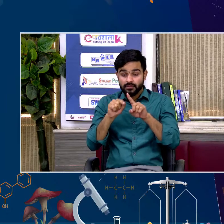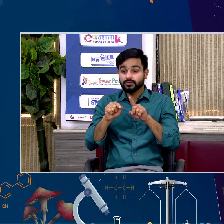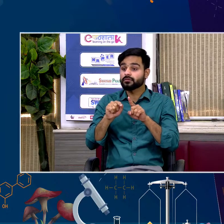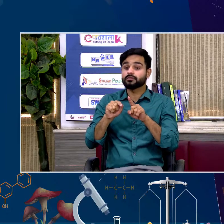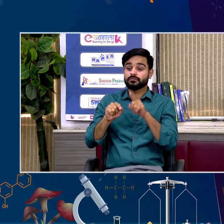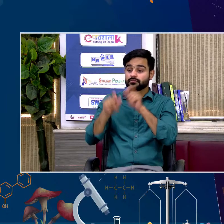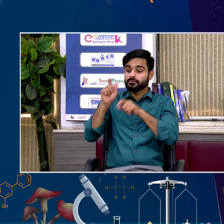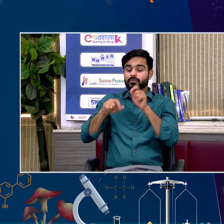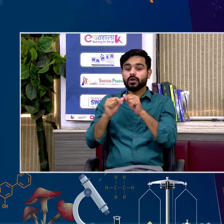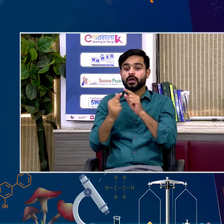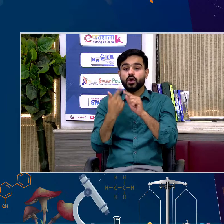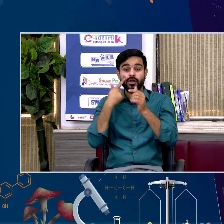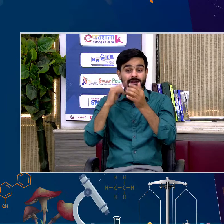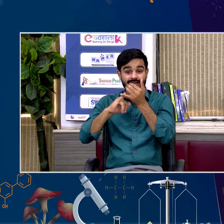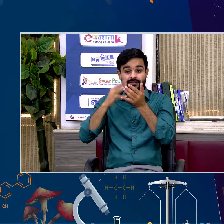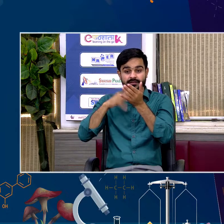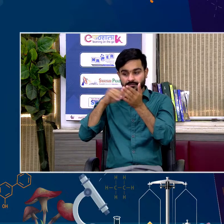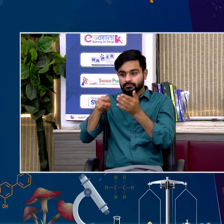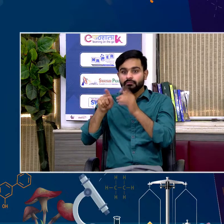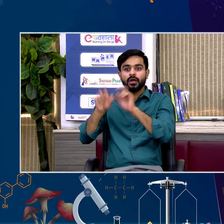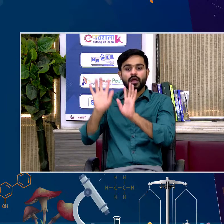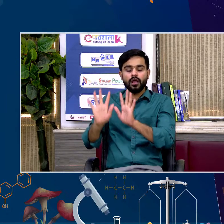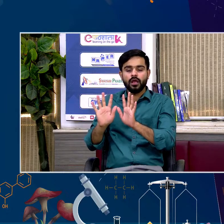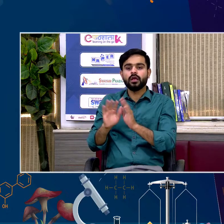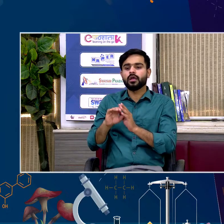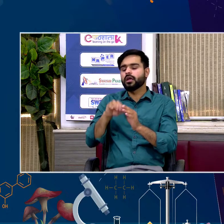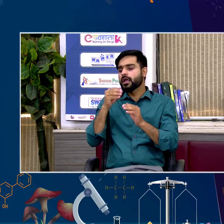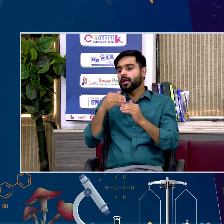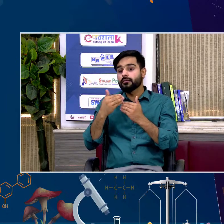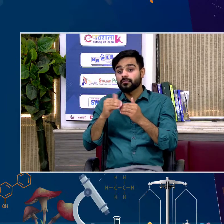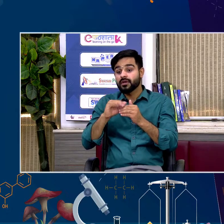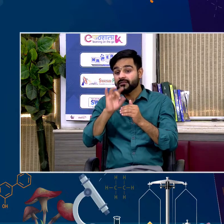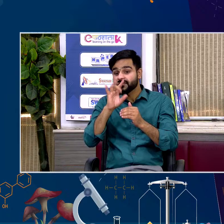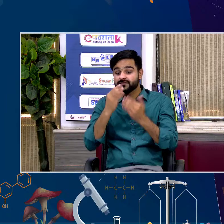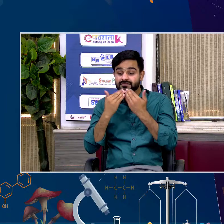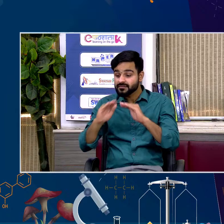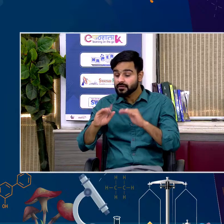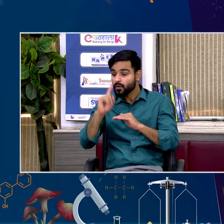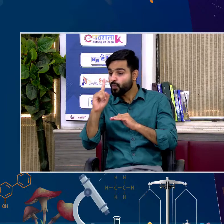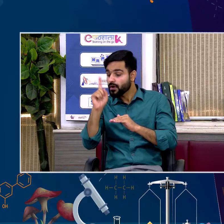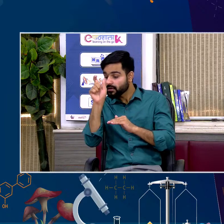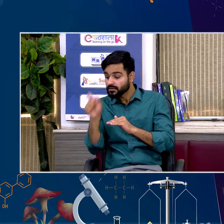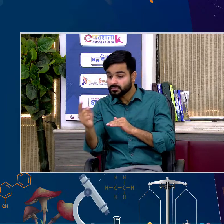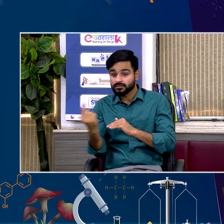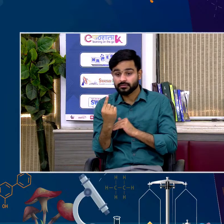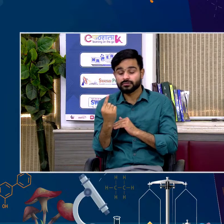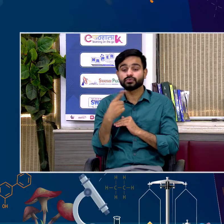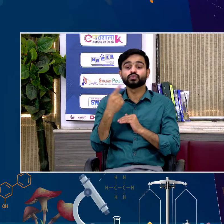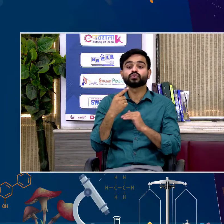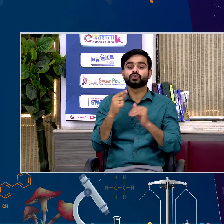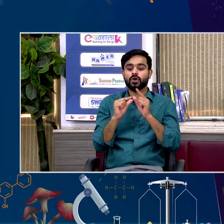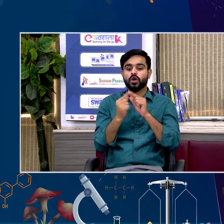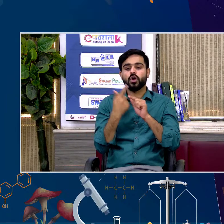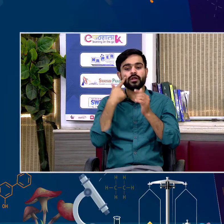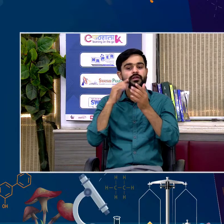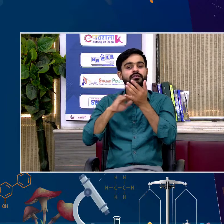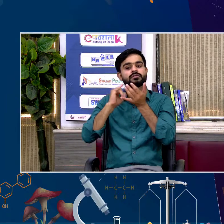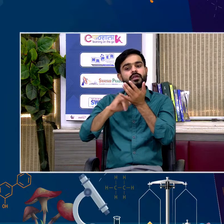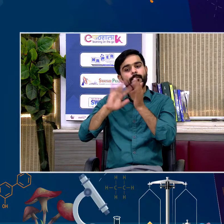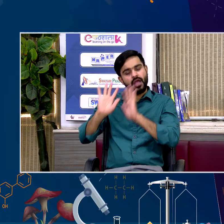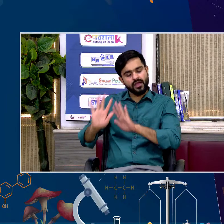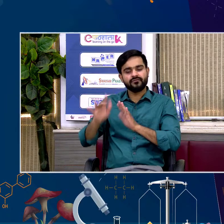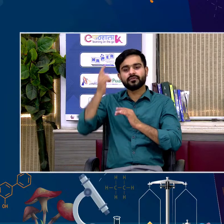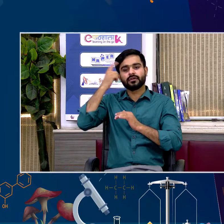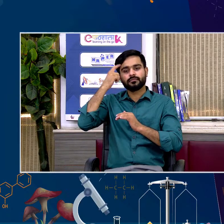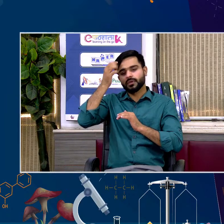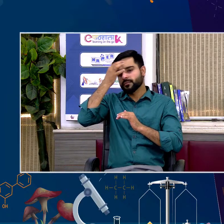is autistic, so in every 50 children, there is one child who's going to be autistic. And given our class sizes,